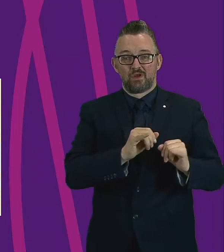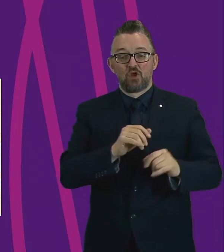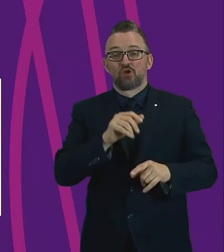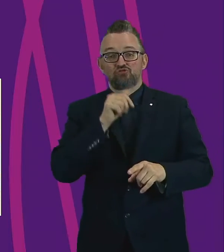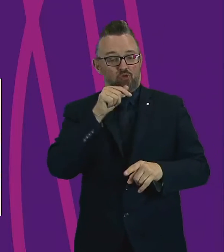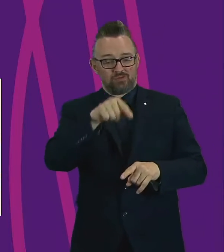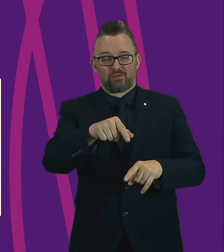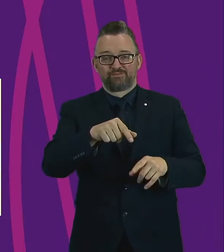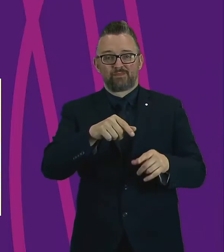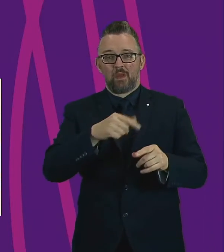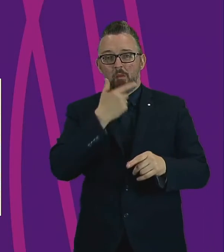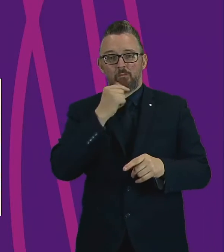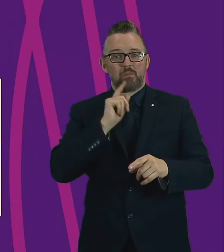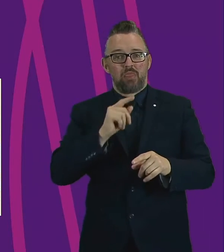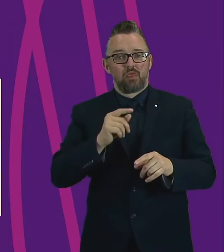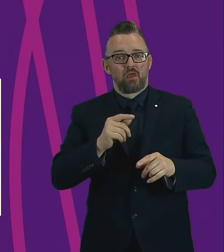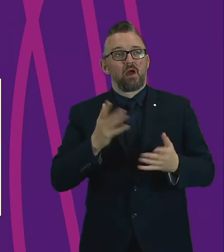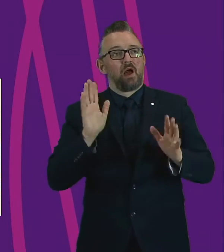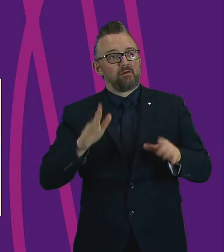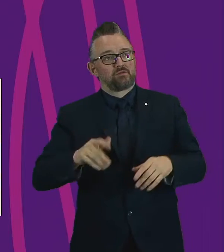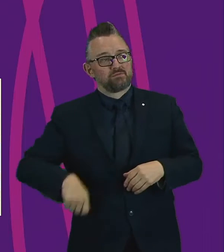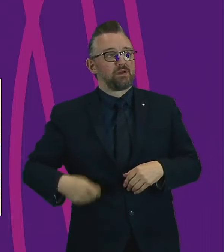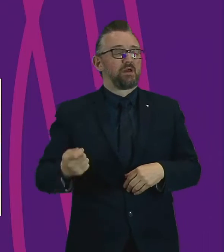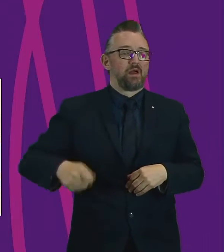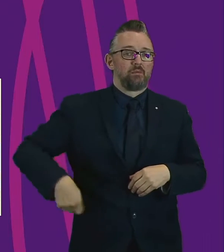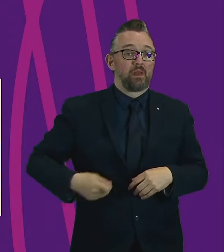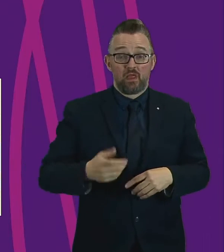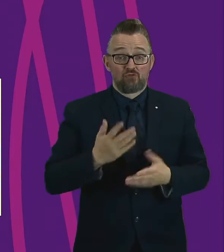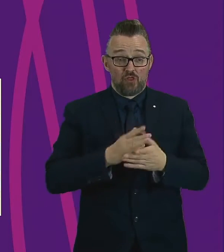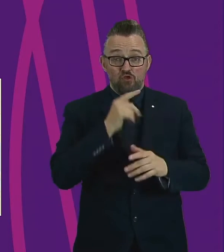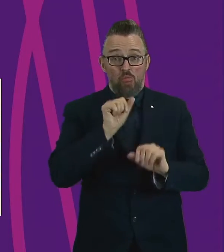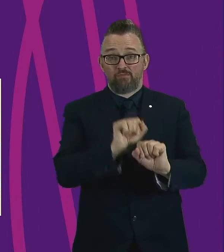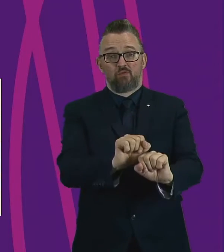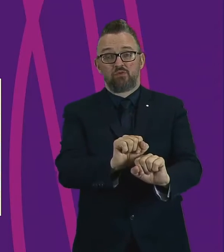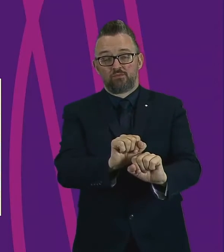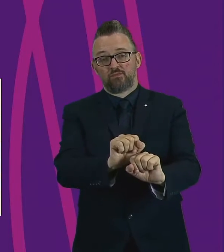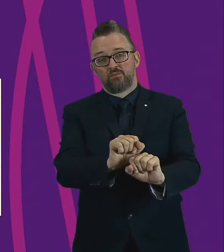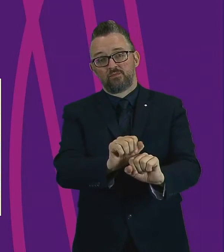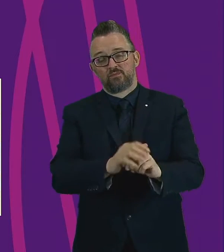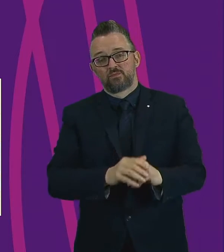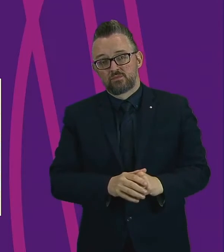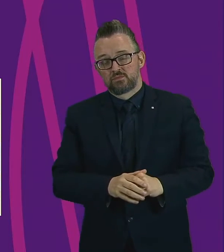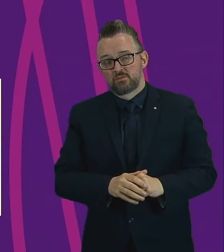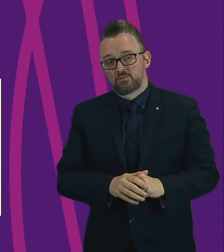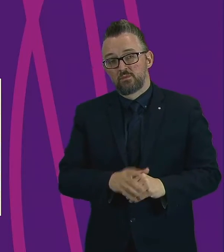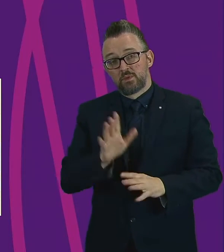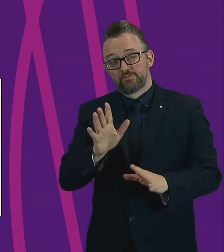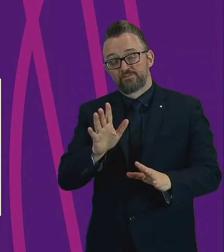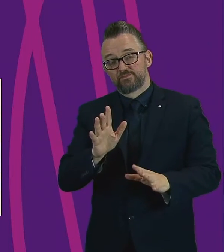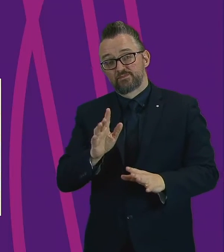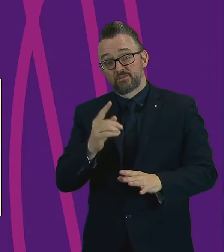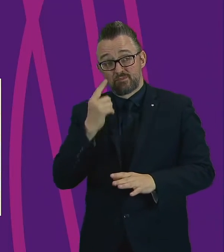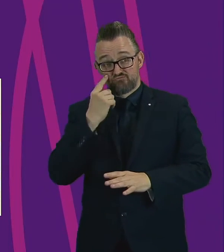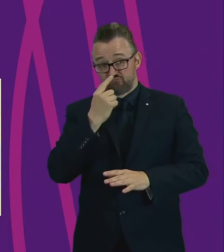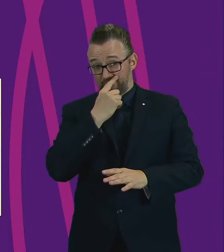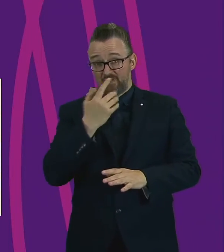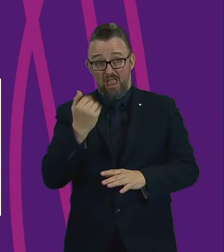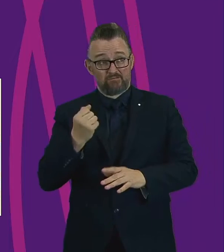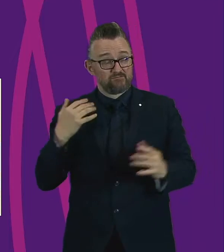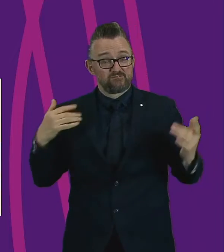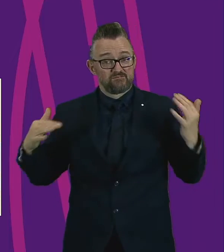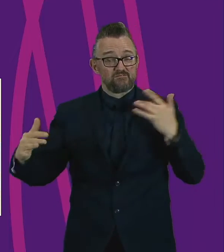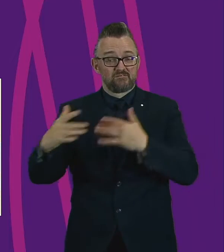price for an economic crisis which they did not create. But the evidence is all around us